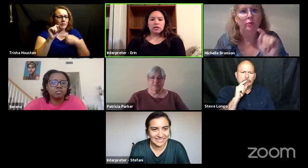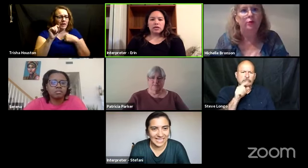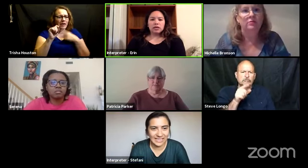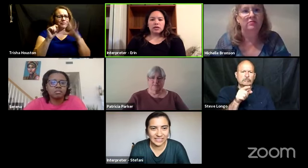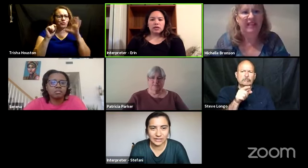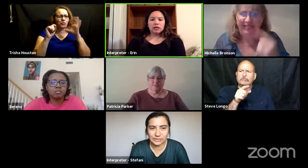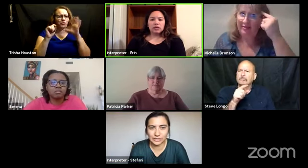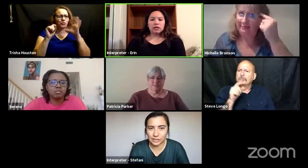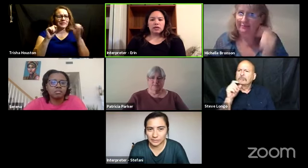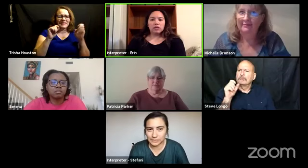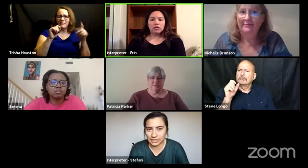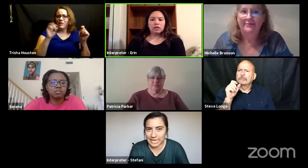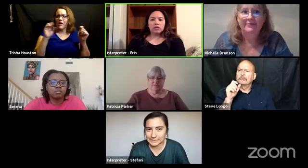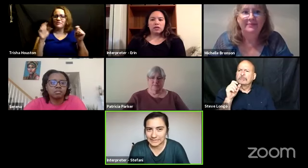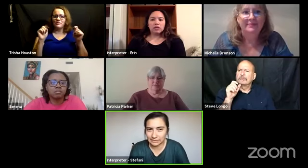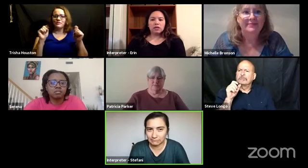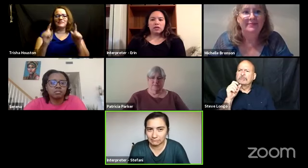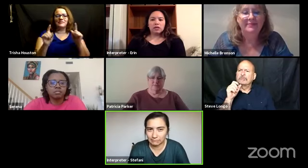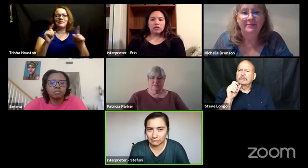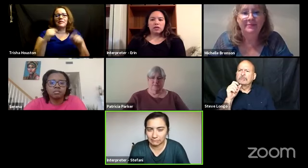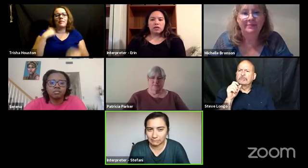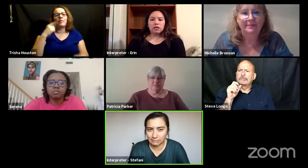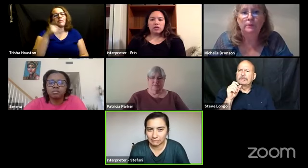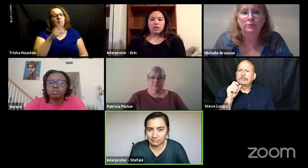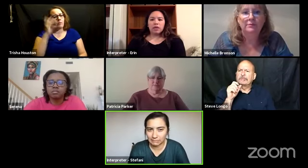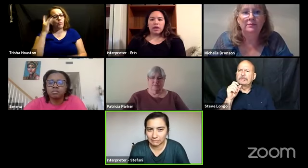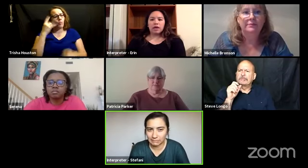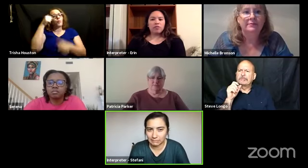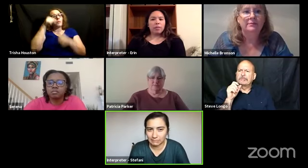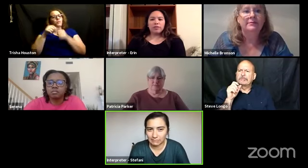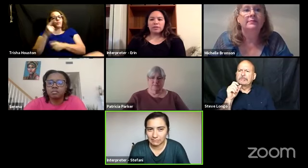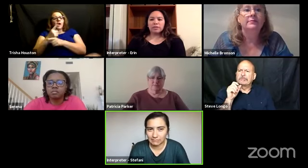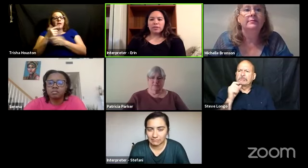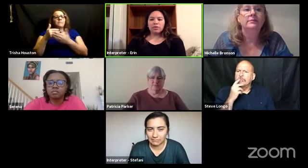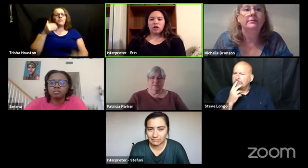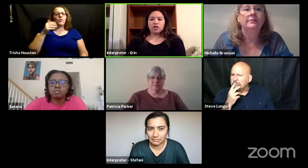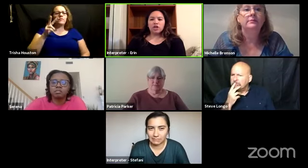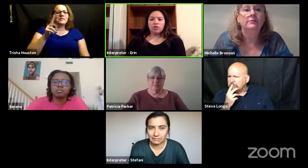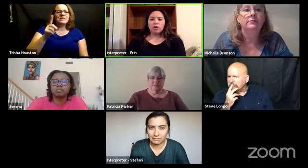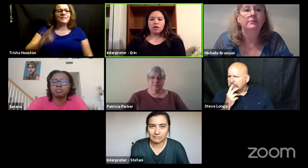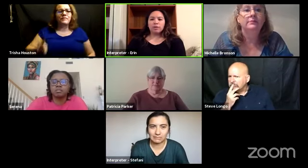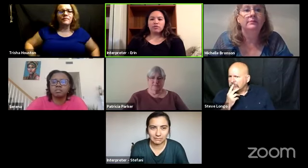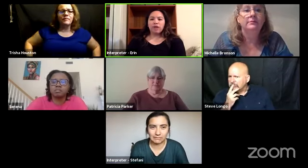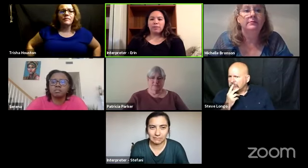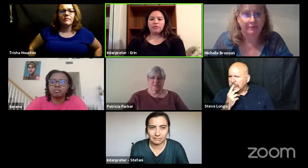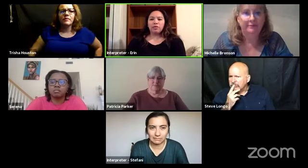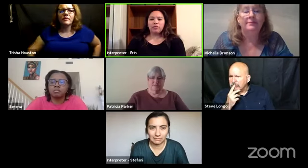I thought it was October was our last meeting. Okay, I couldn't remember if it was September or October, but it was right before